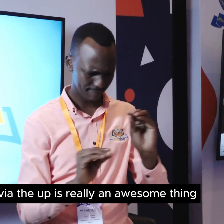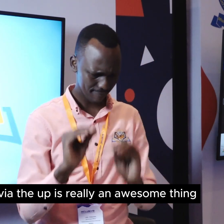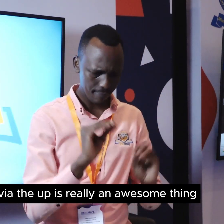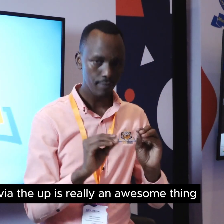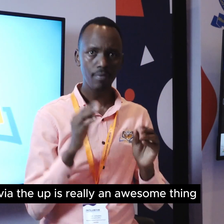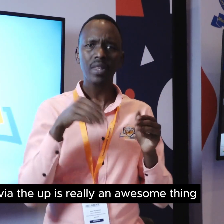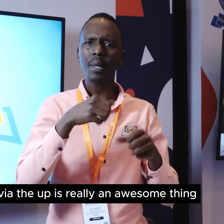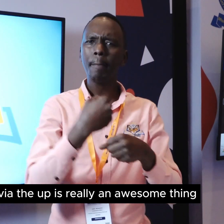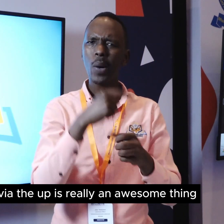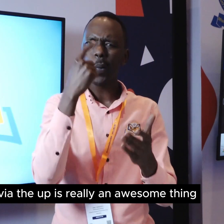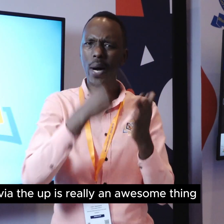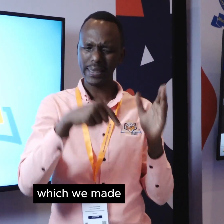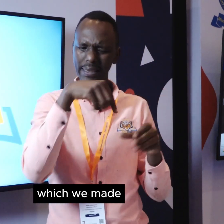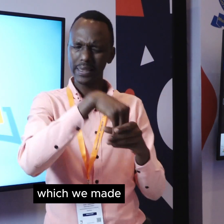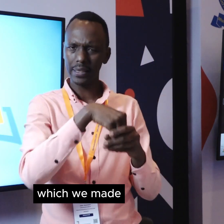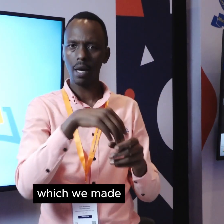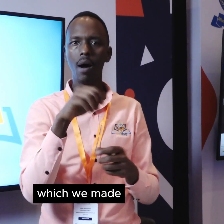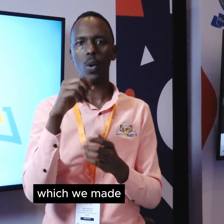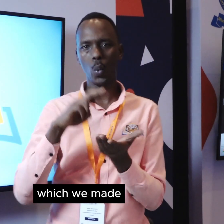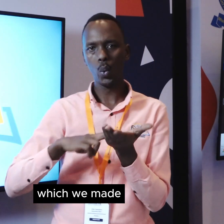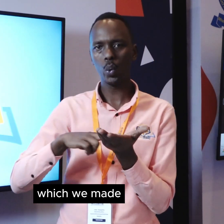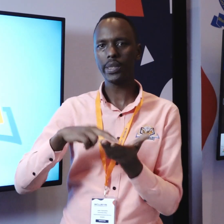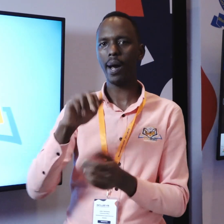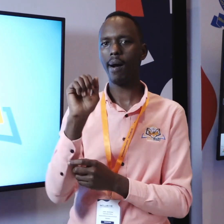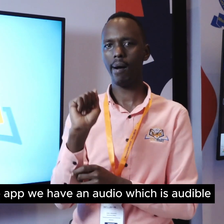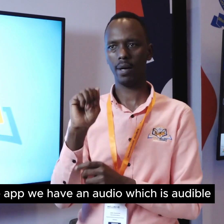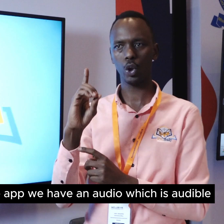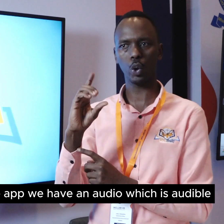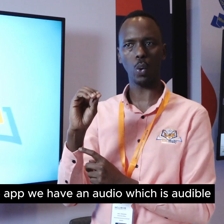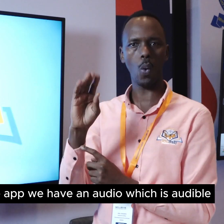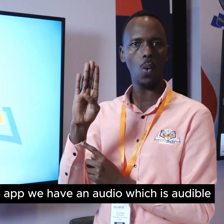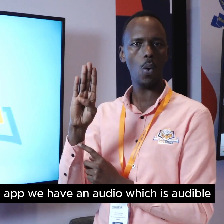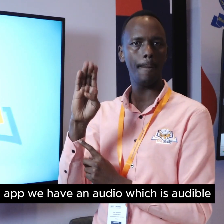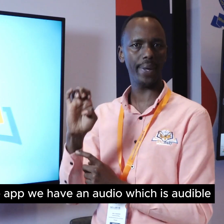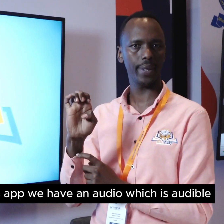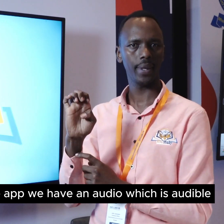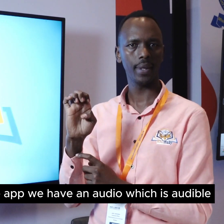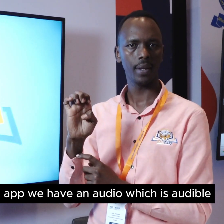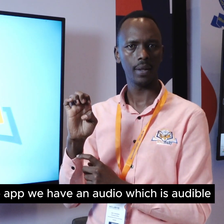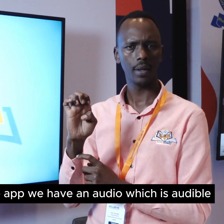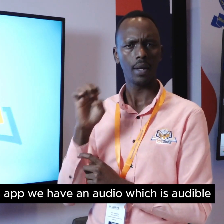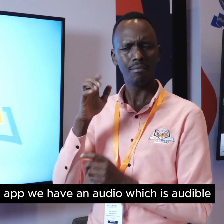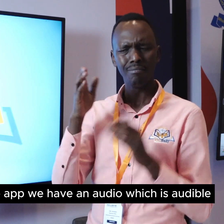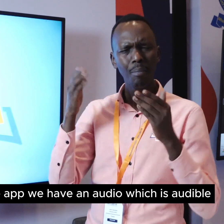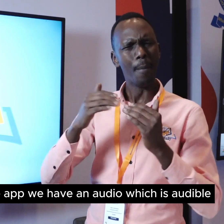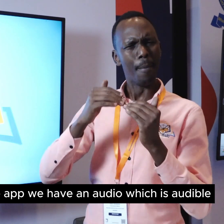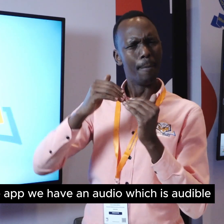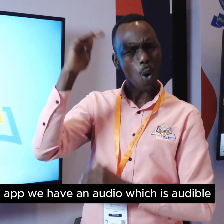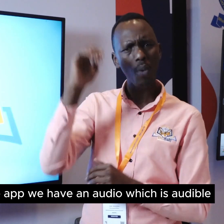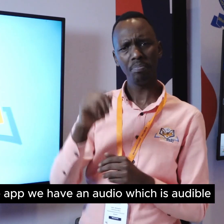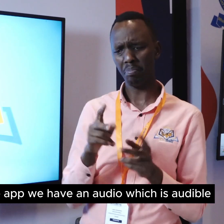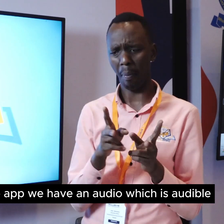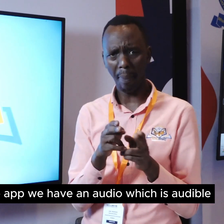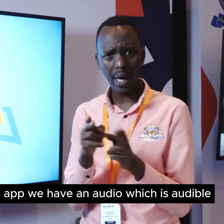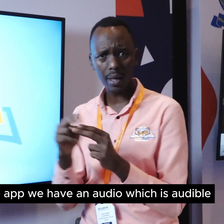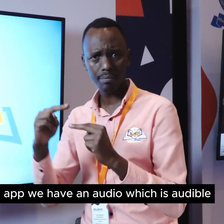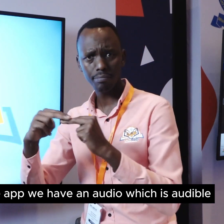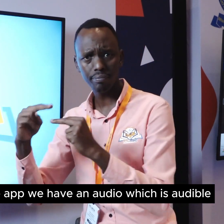is really an awesome thing which we made, and in the app we have an audio which is